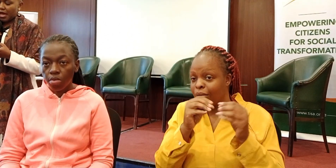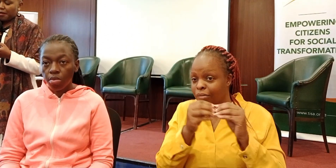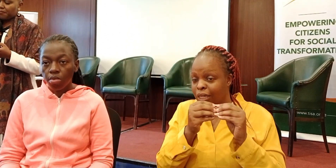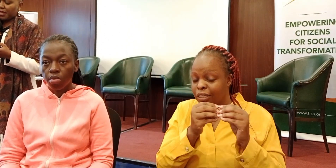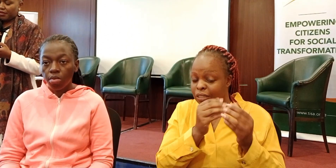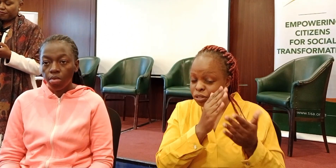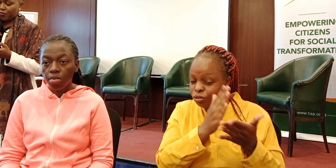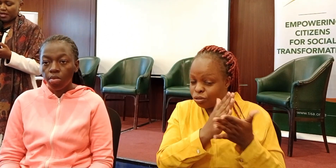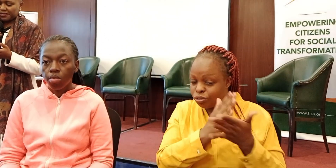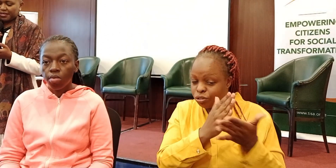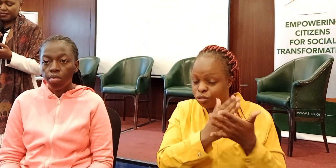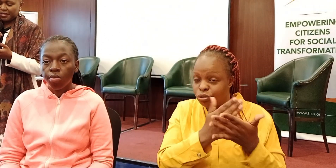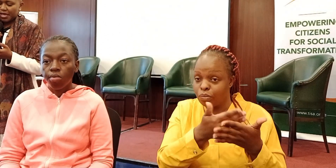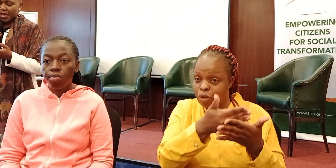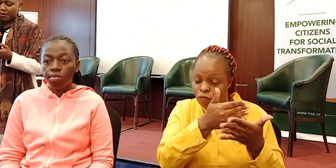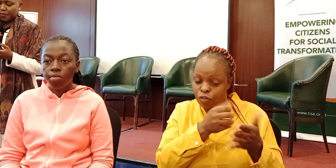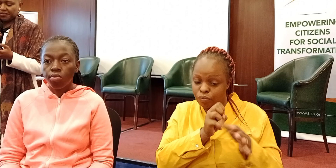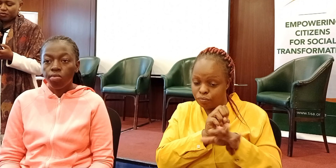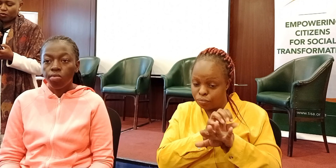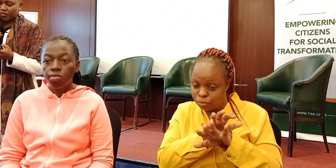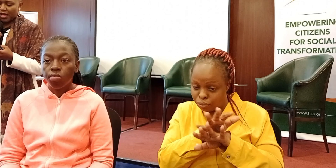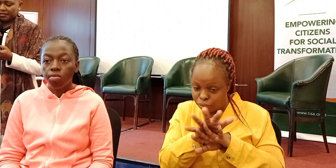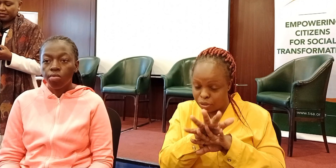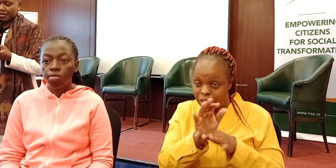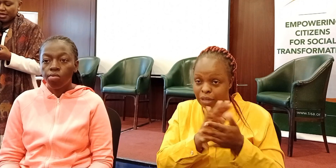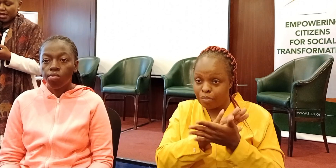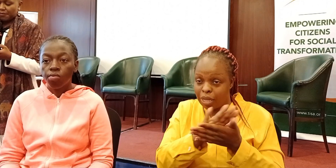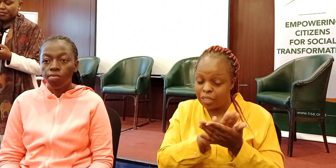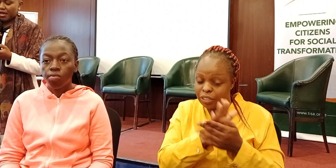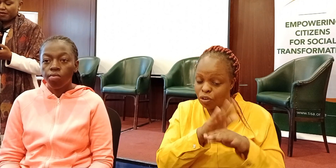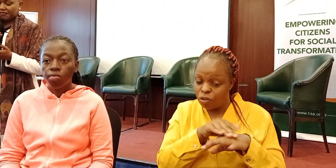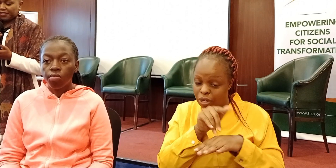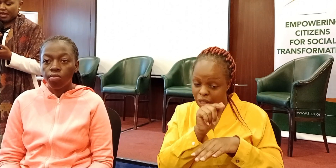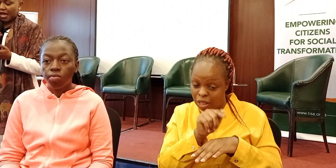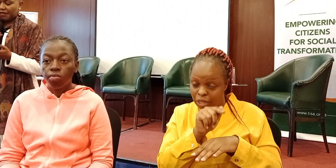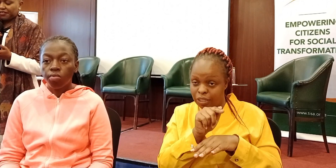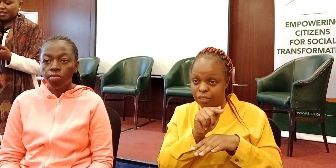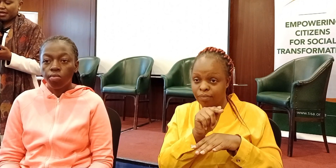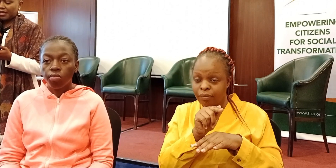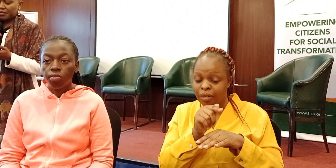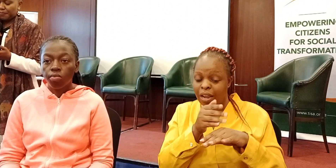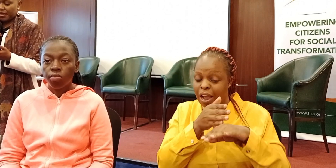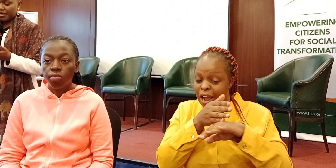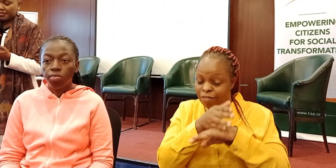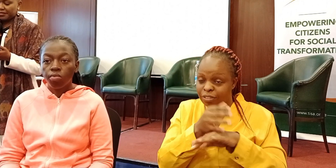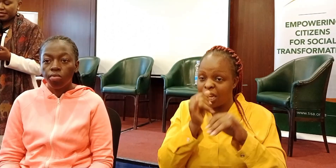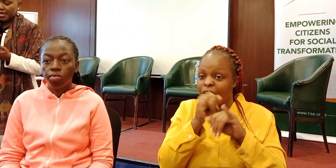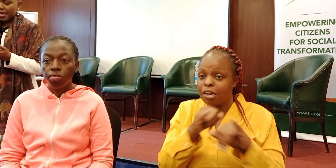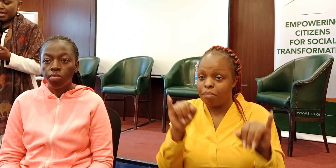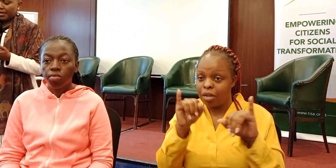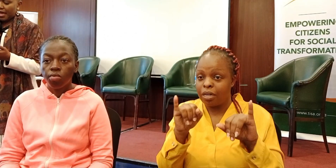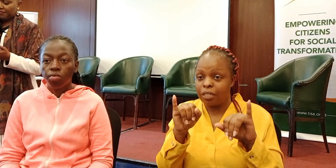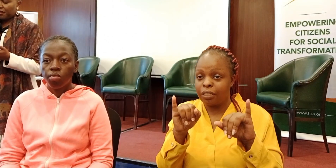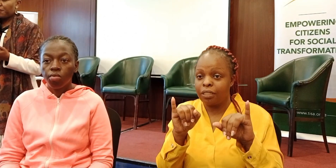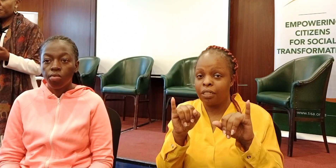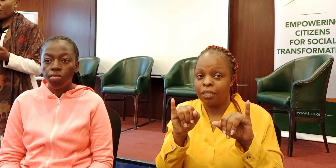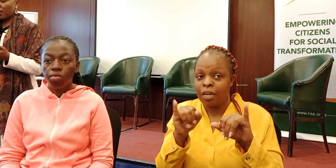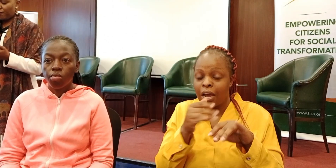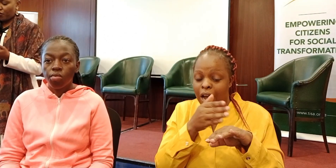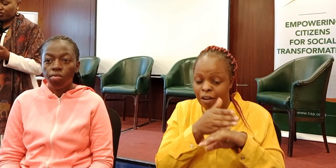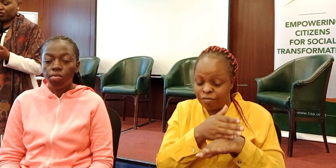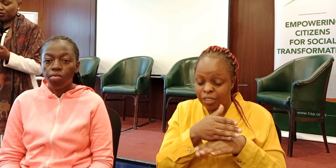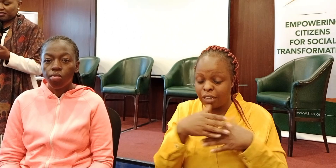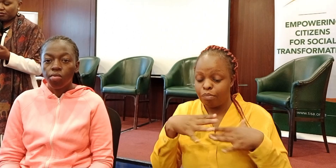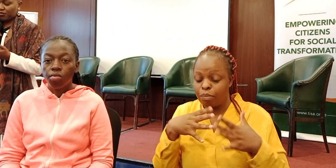original influencers. And based on that, thereafter, after independence, and after people